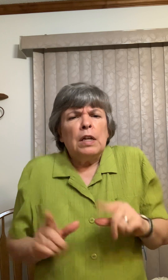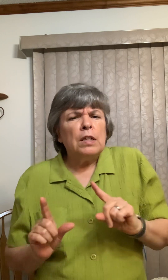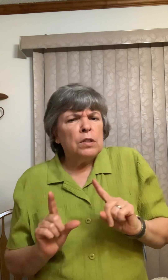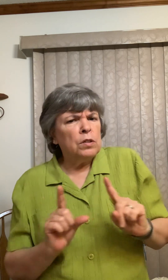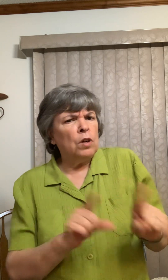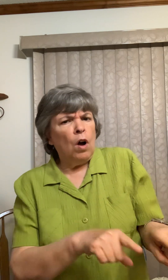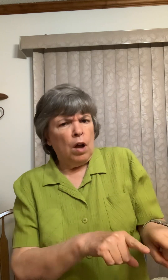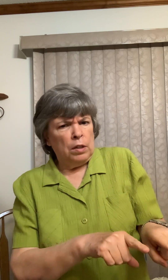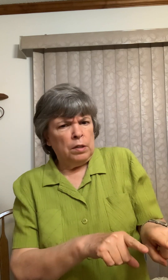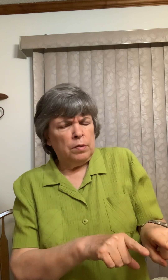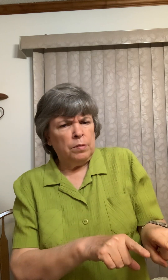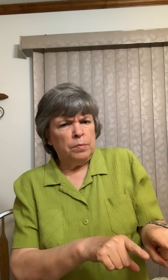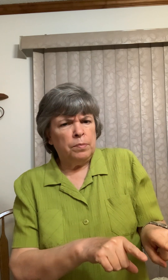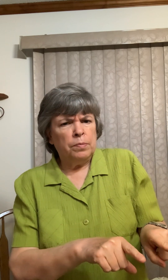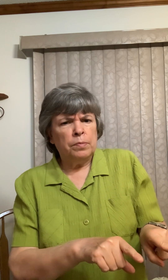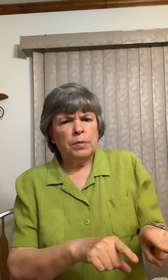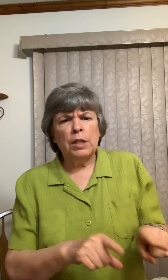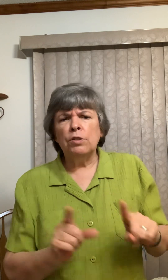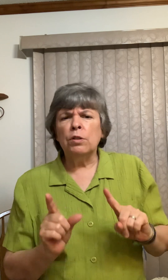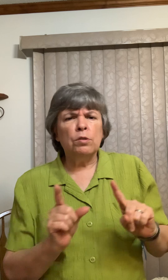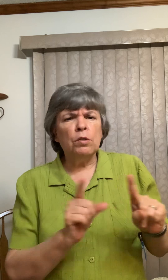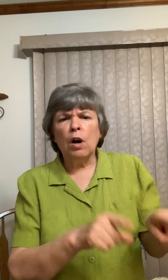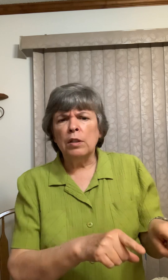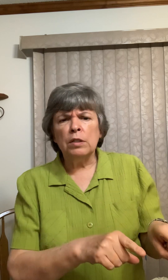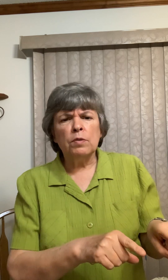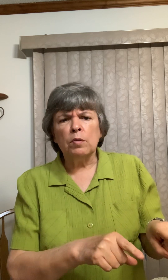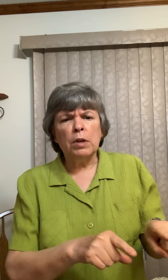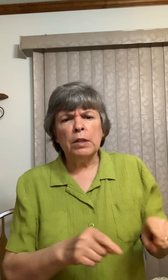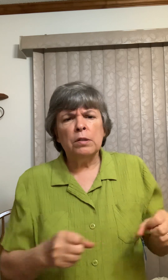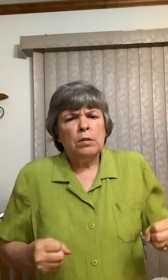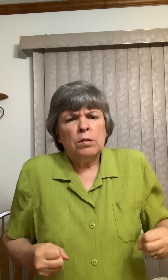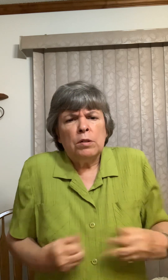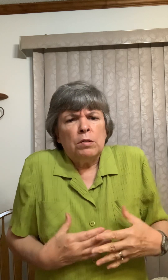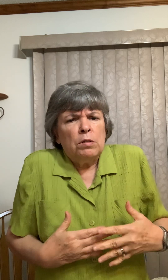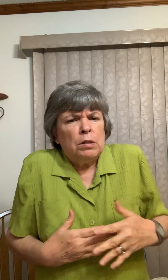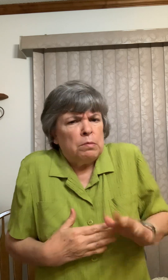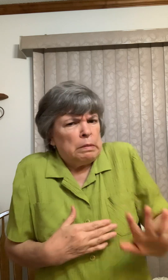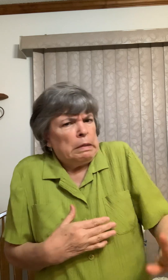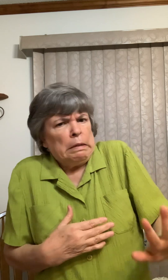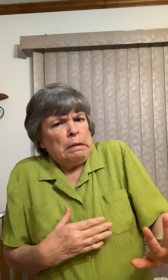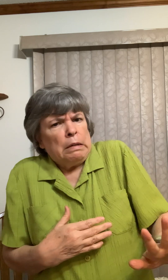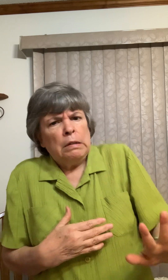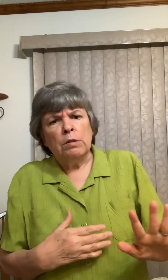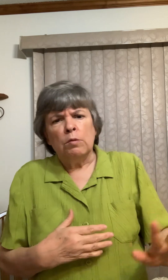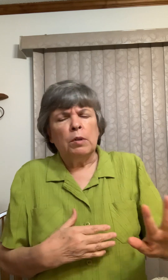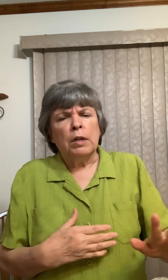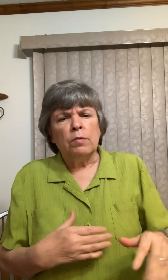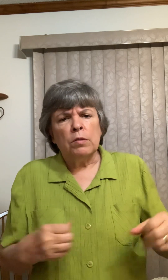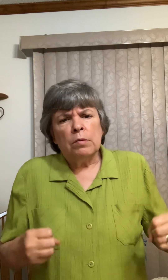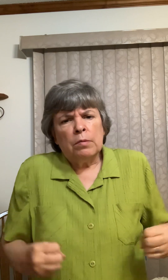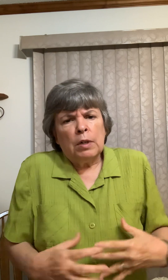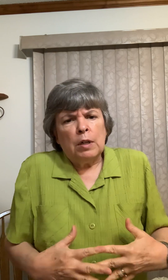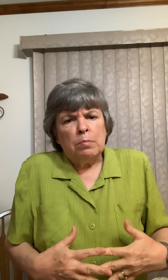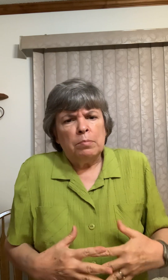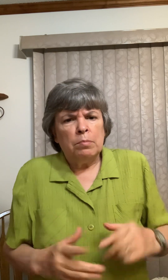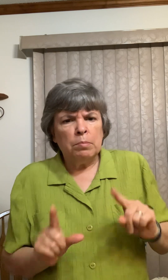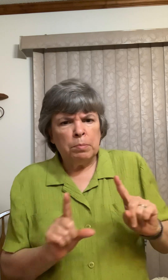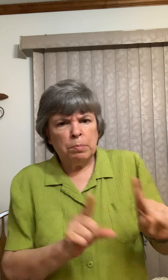is gone. And you can do gone different ways. You know, you can do whatever. But